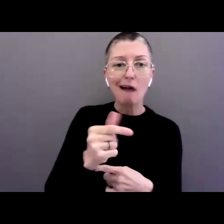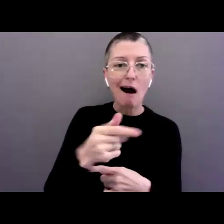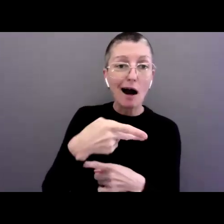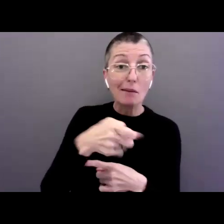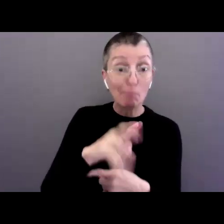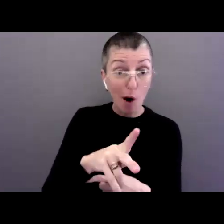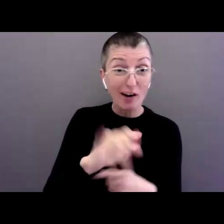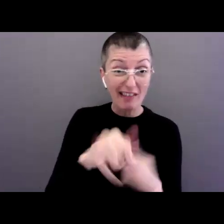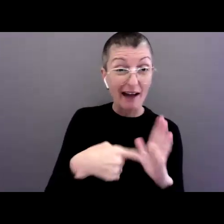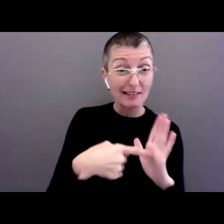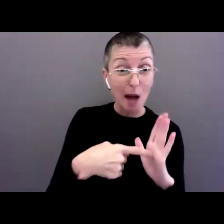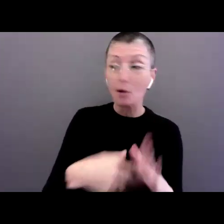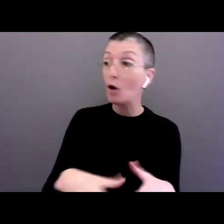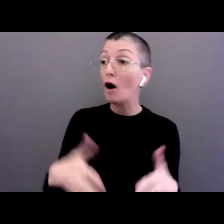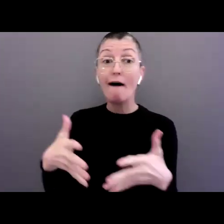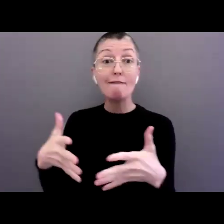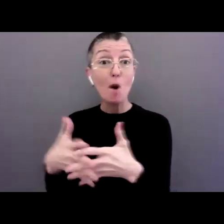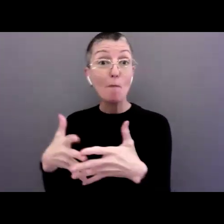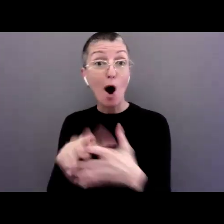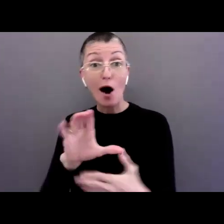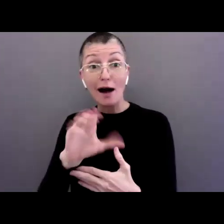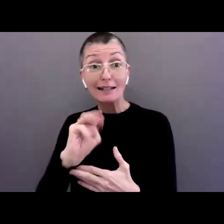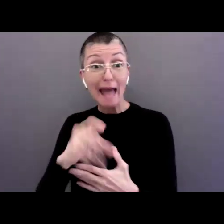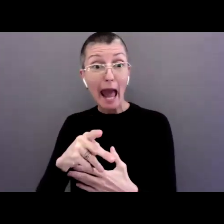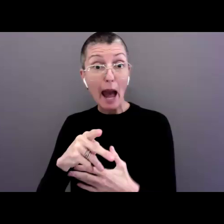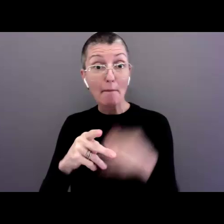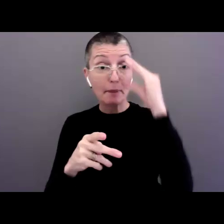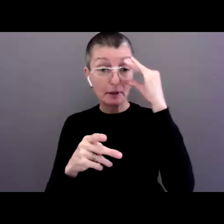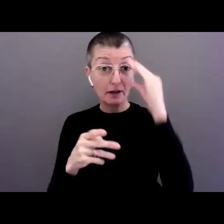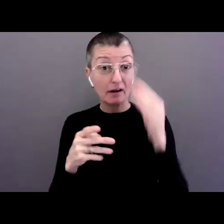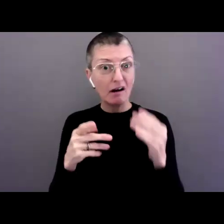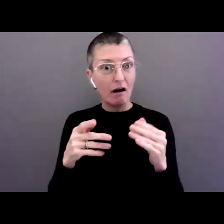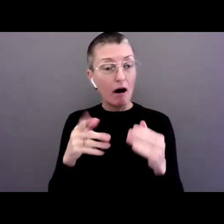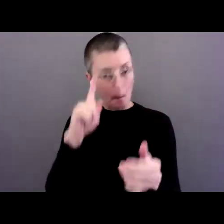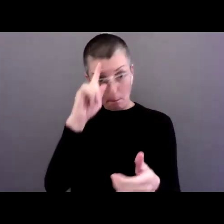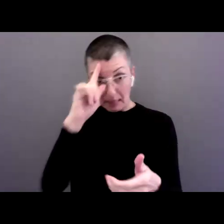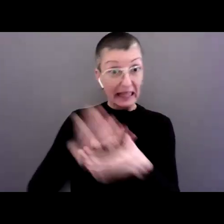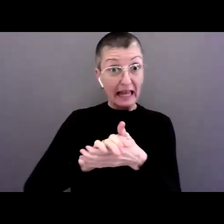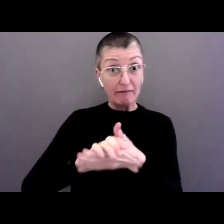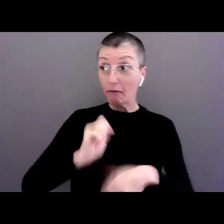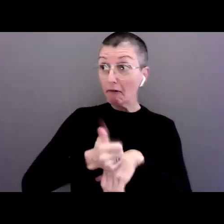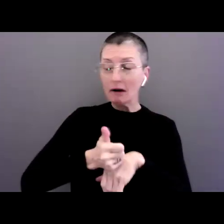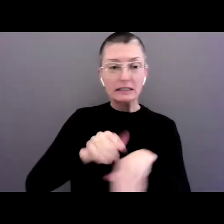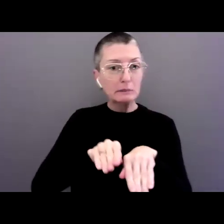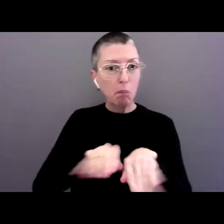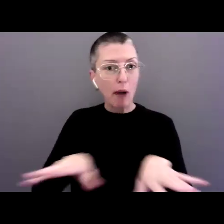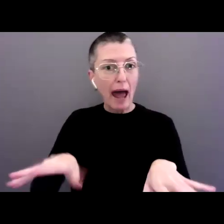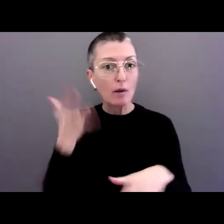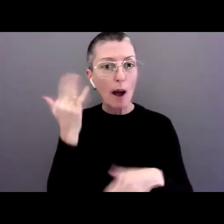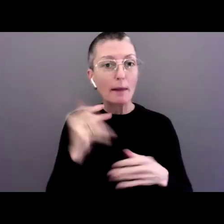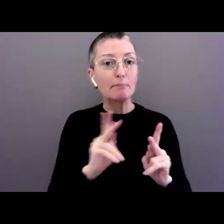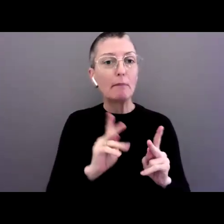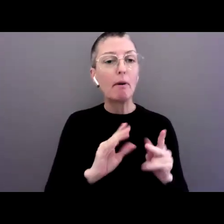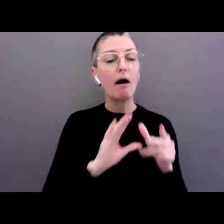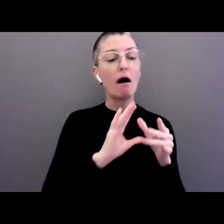camp, belief started to spread because it was one person that believed who went and told somebody that they know. And then